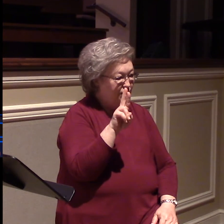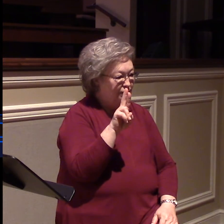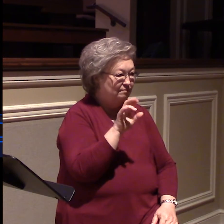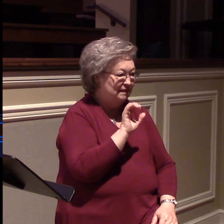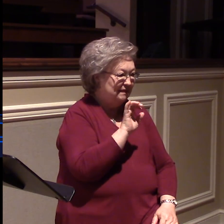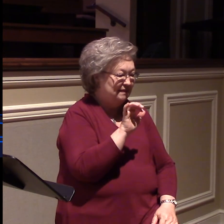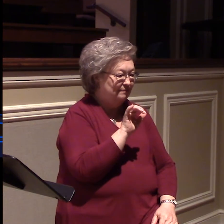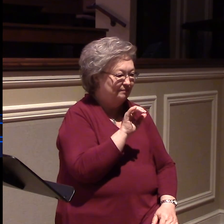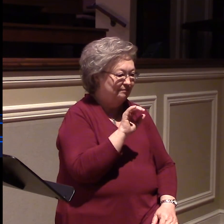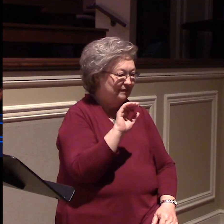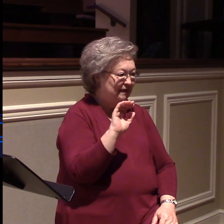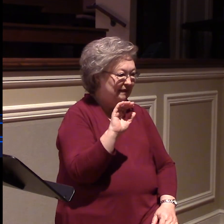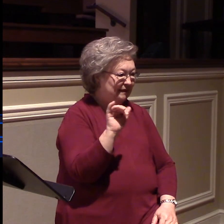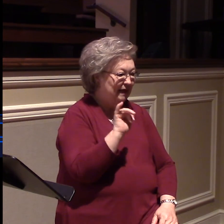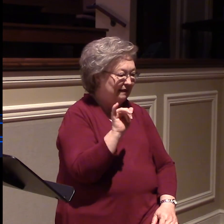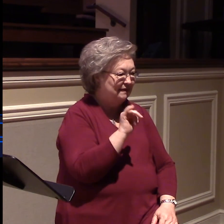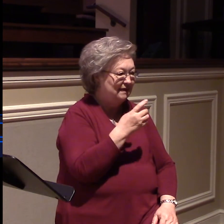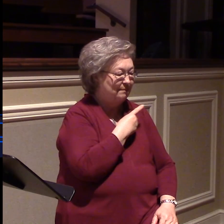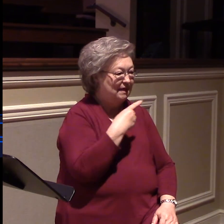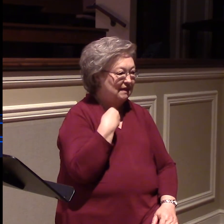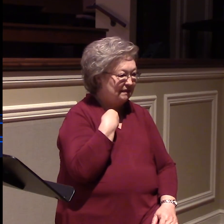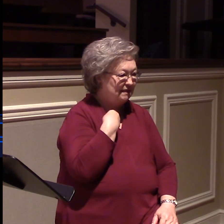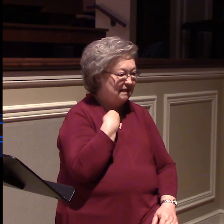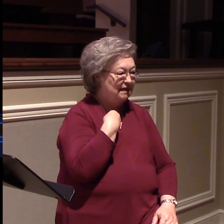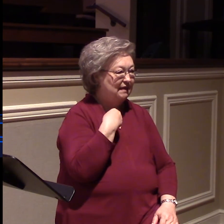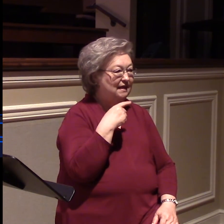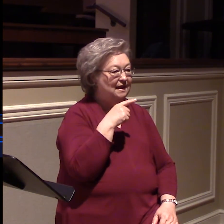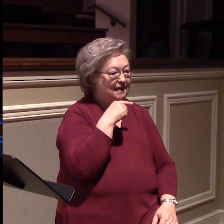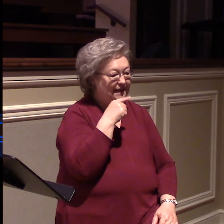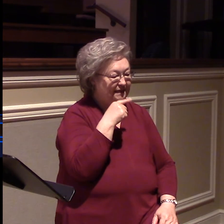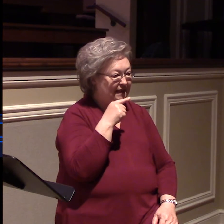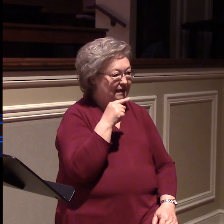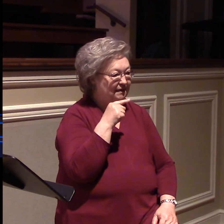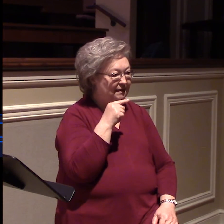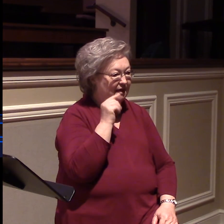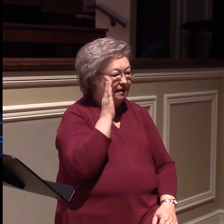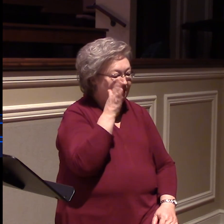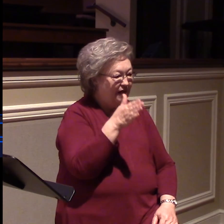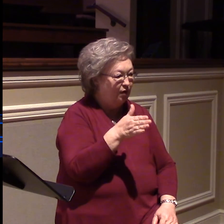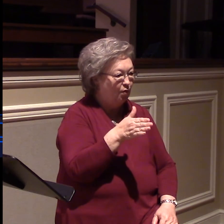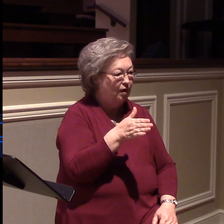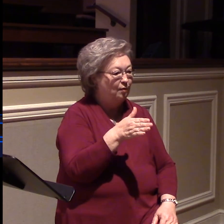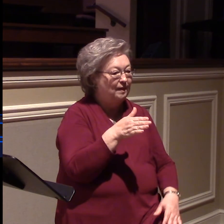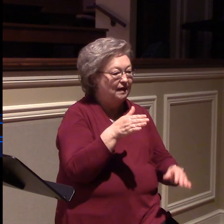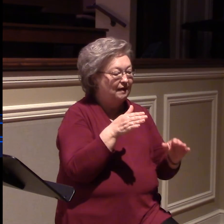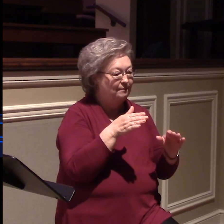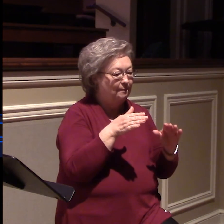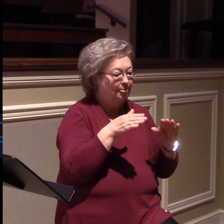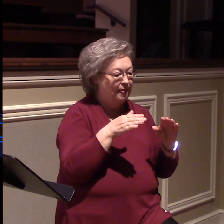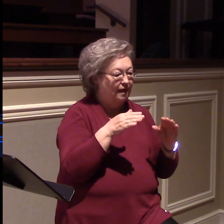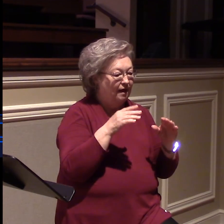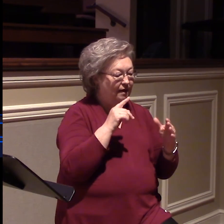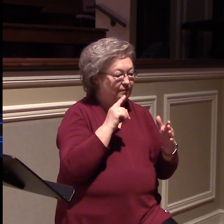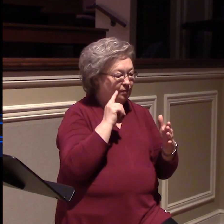way he leads his family is with dignity, and his wife is also to have dignity. And the children are to be submitted, not by force,